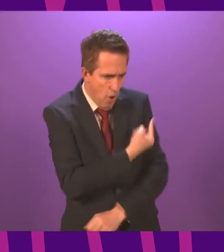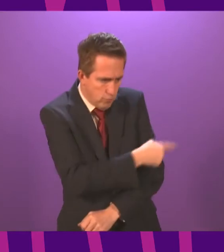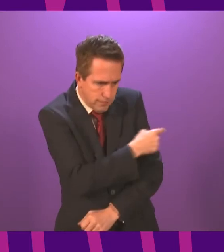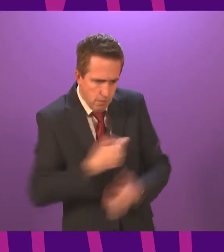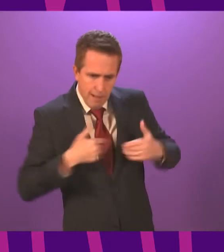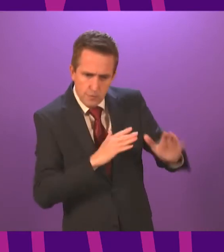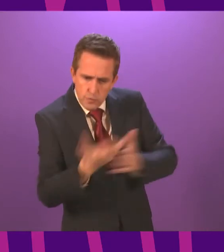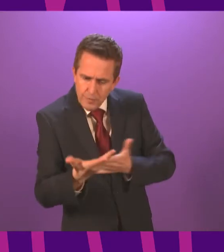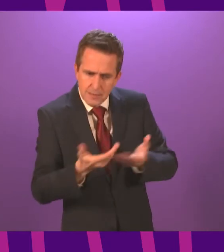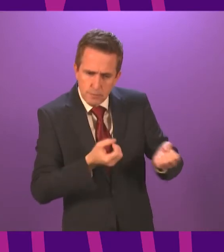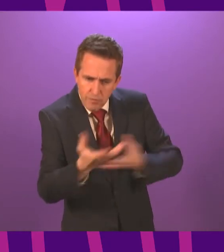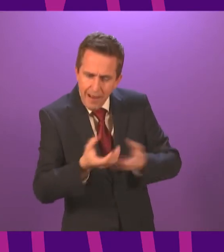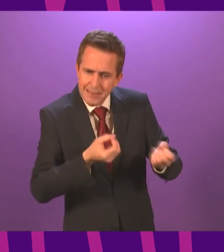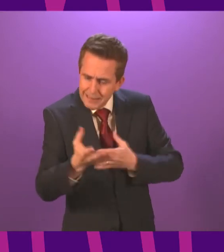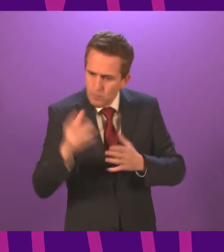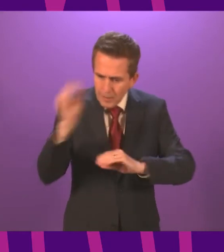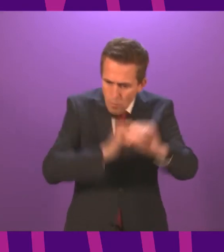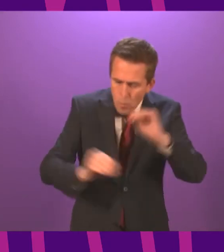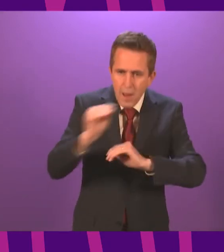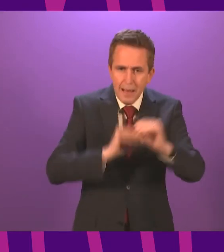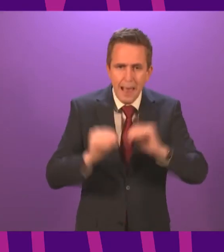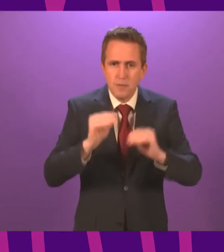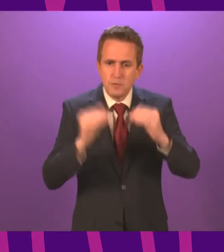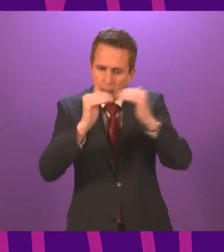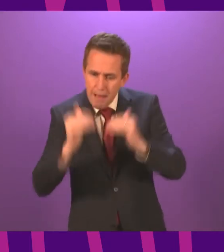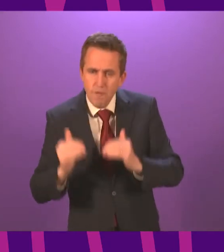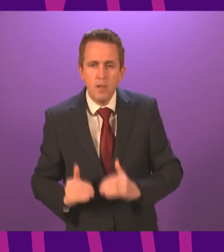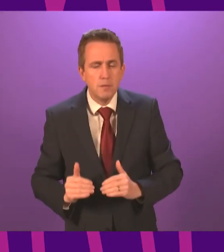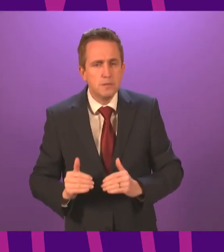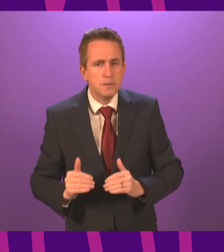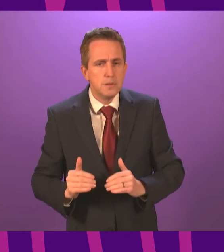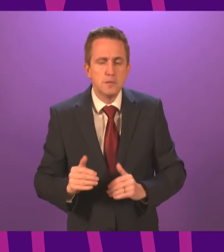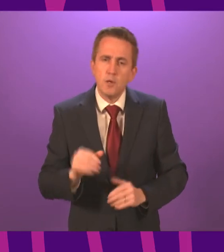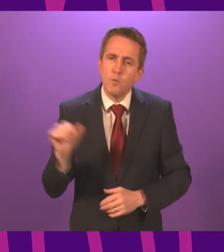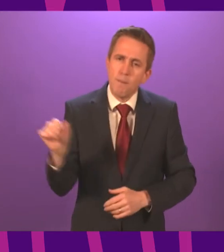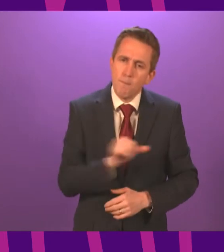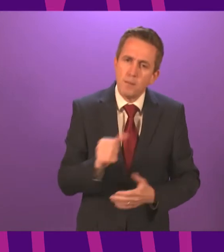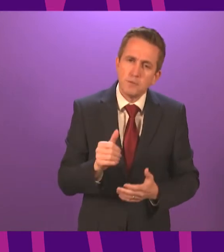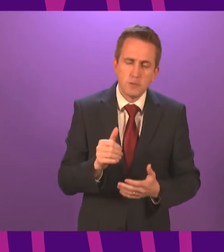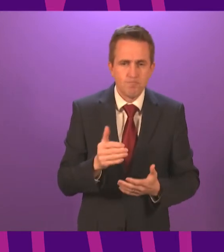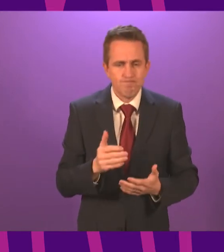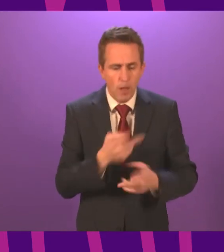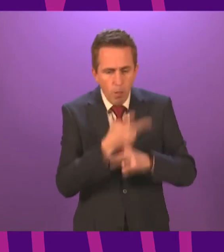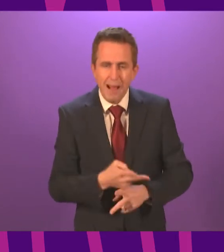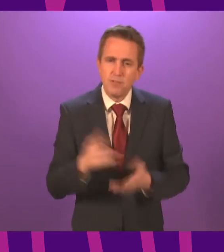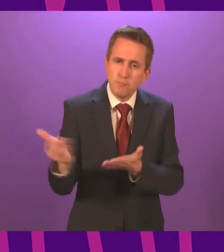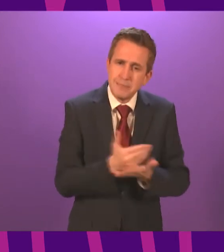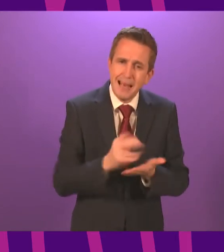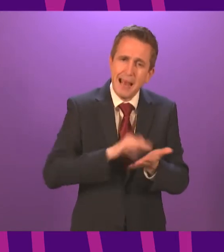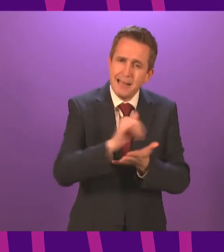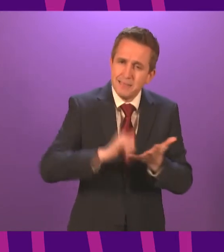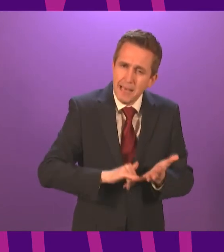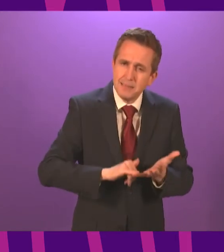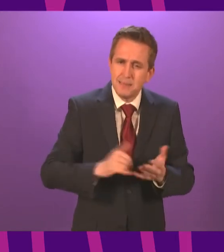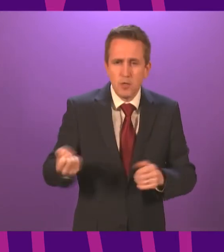may face, which may not fall evenly across the country. So we need to support and protect our NHS and all the hard-working